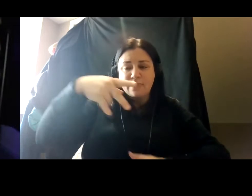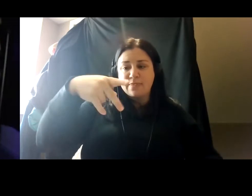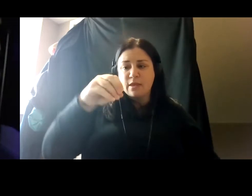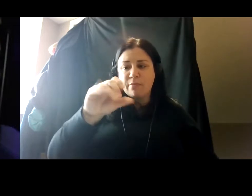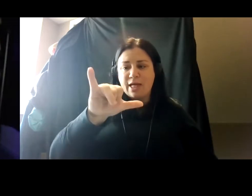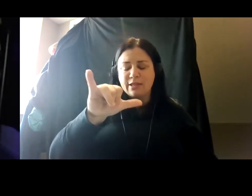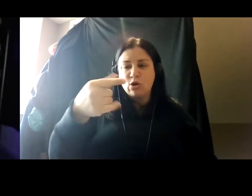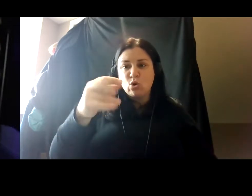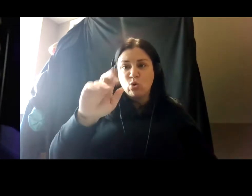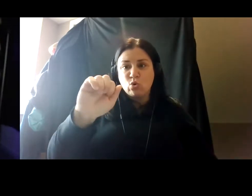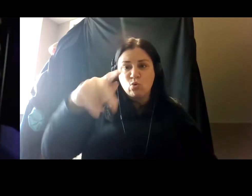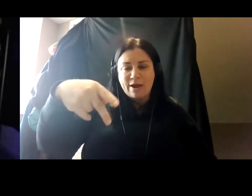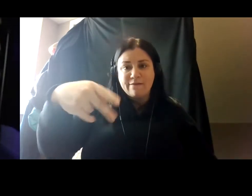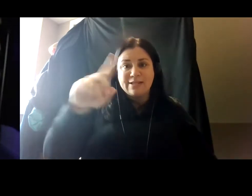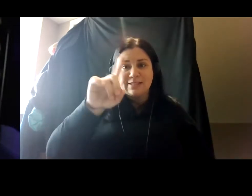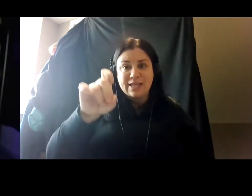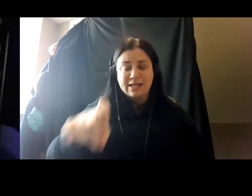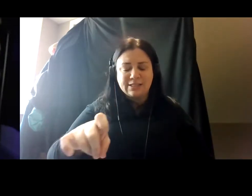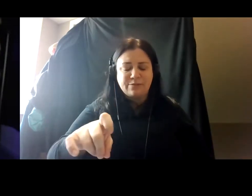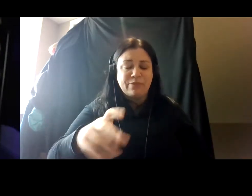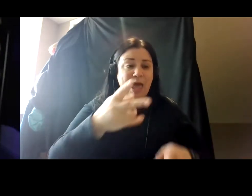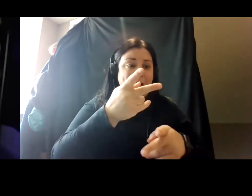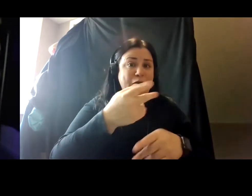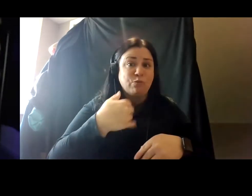years old. And long story short, I kept my job.